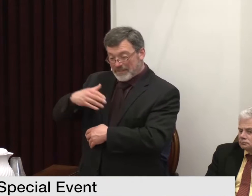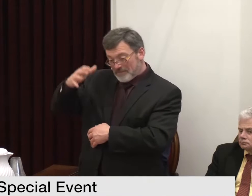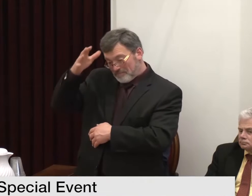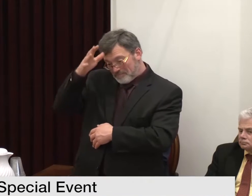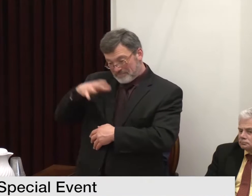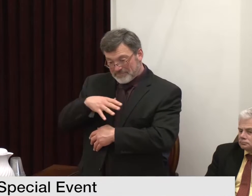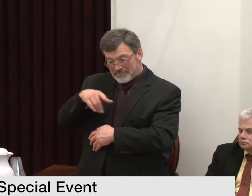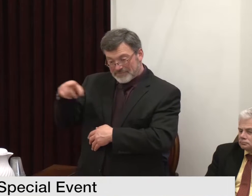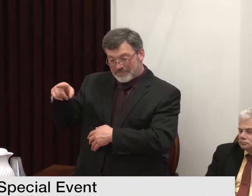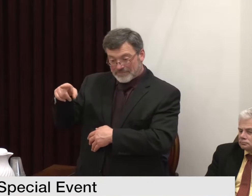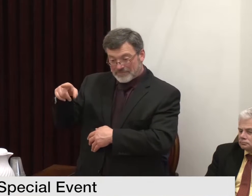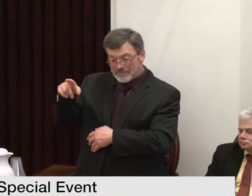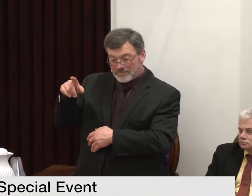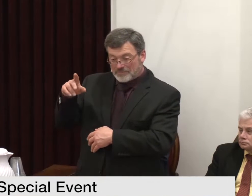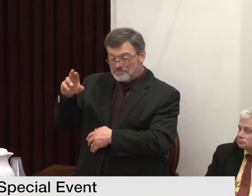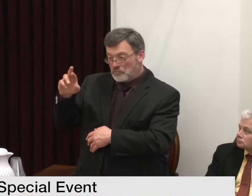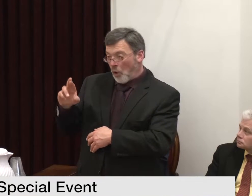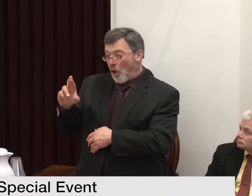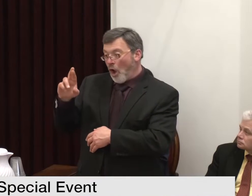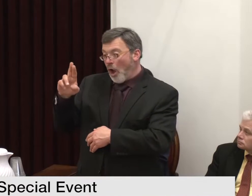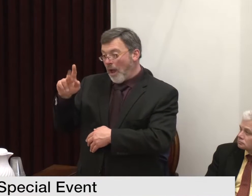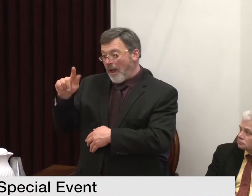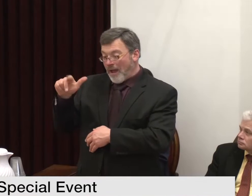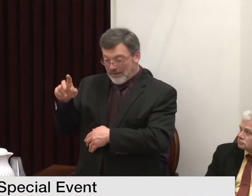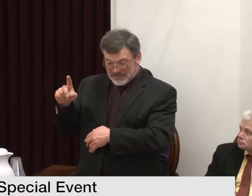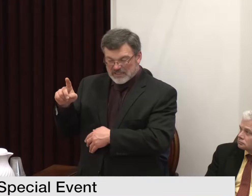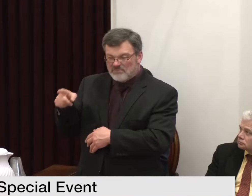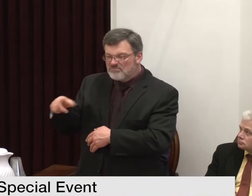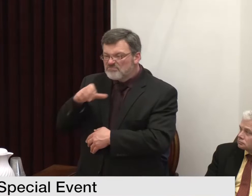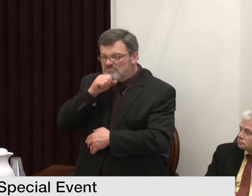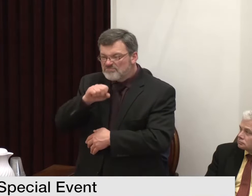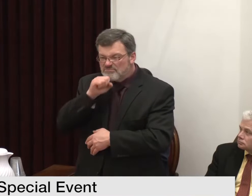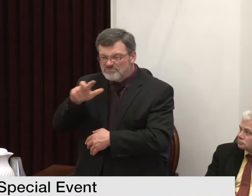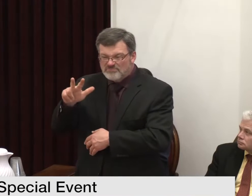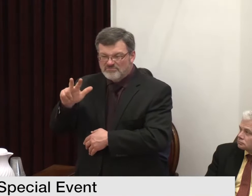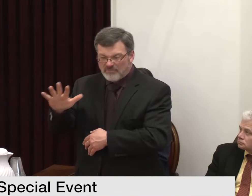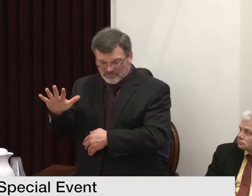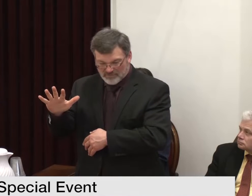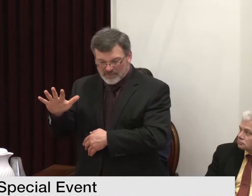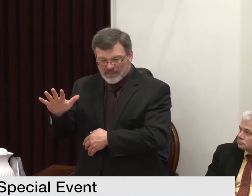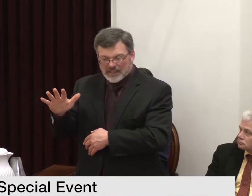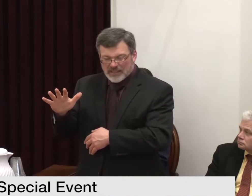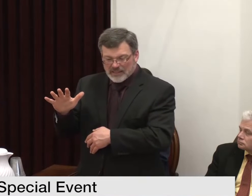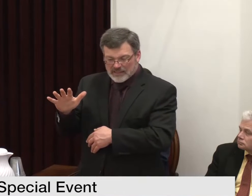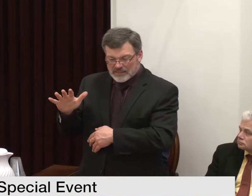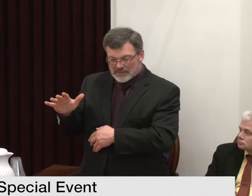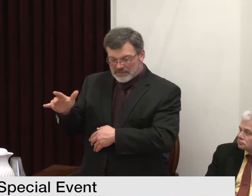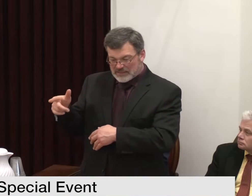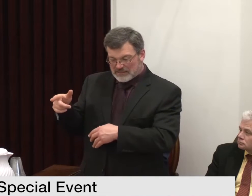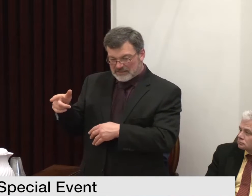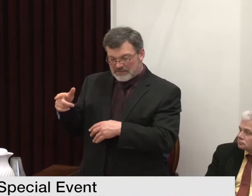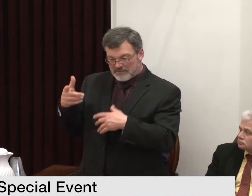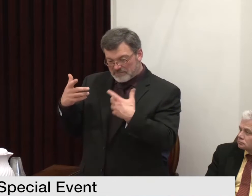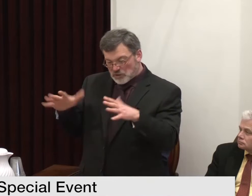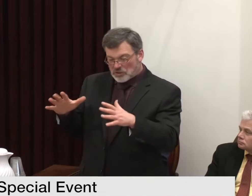35 criminal charges pending in state court and 18 earlier cases of failing to appear.